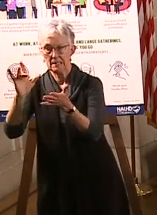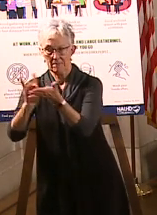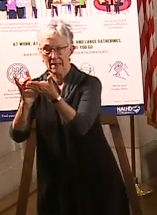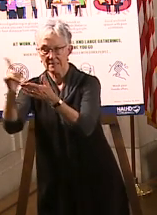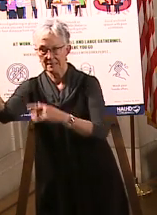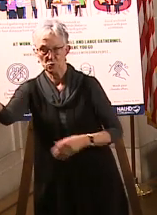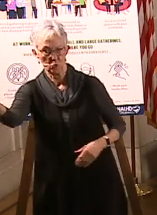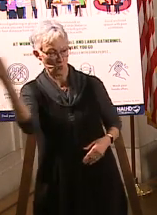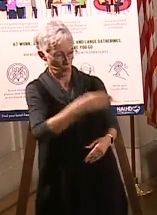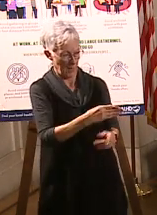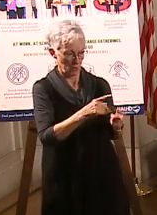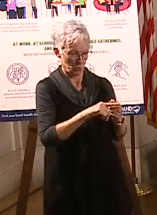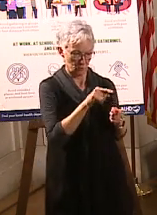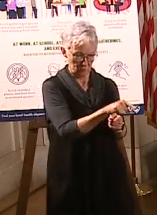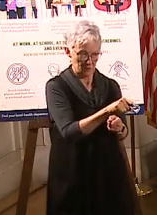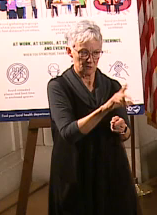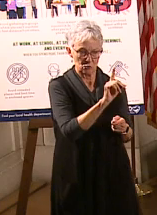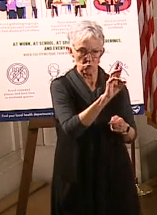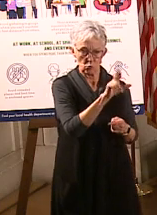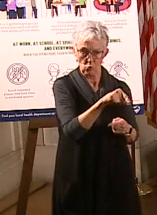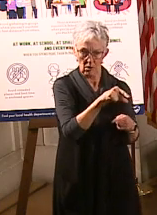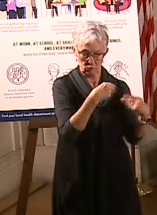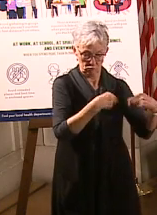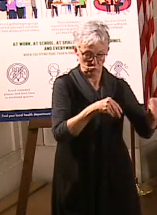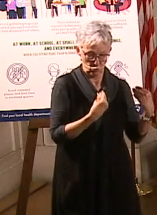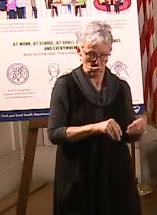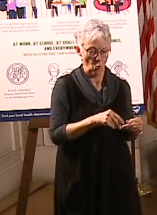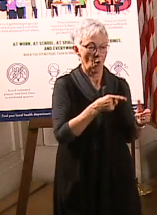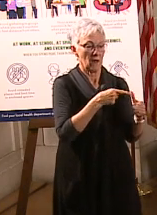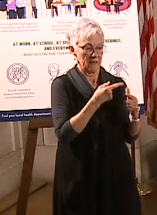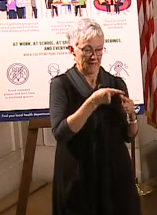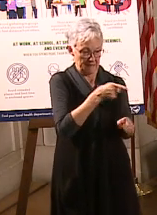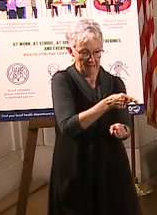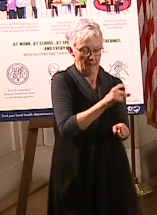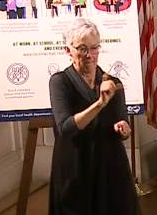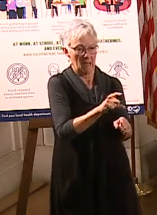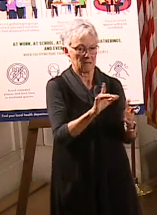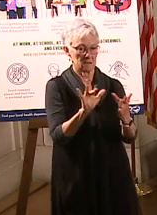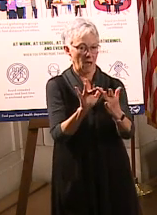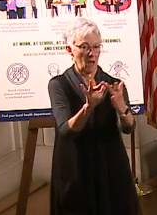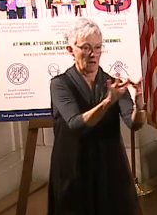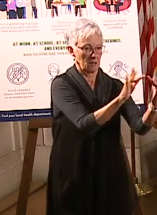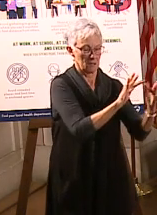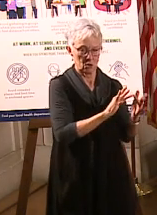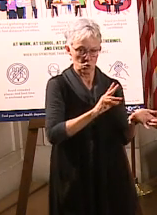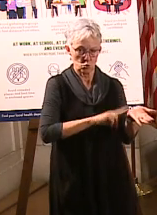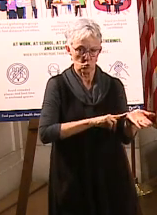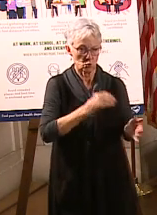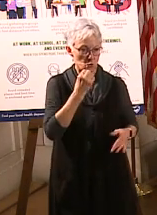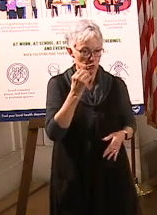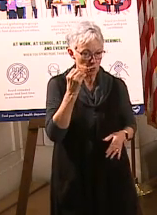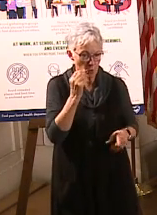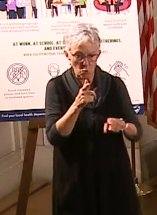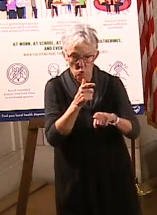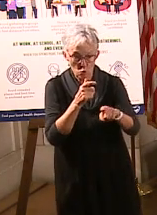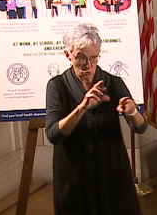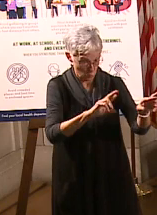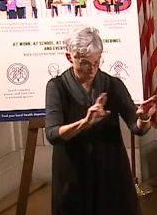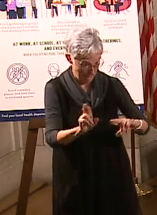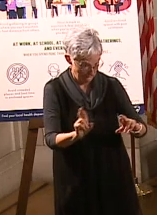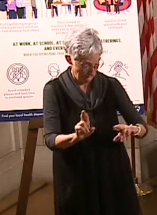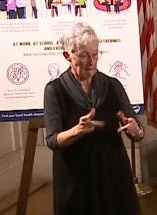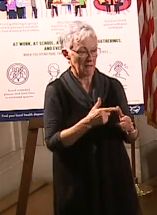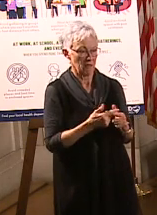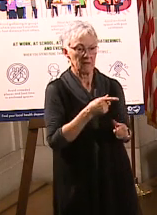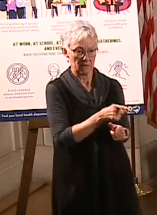care facilities to be able to get the vaccinators out there, find out who's willing to take that. So there's a logistical issue